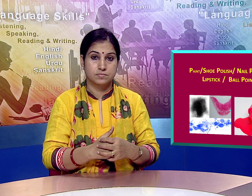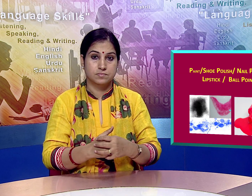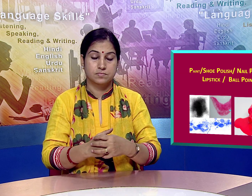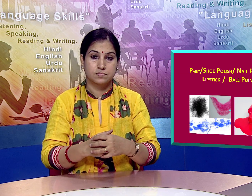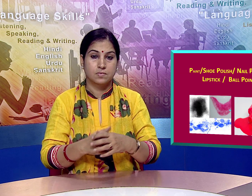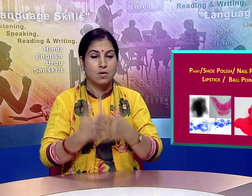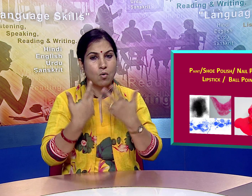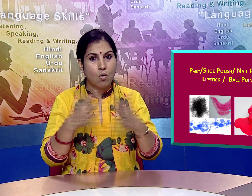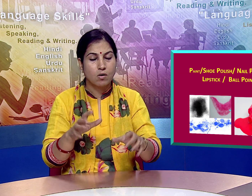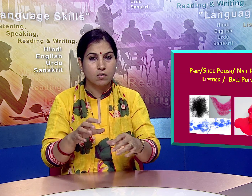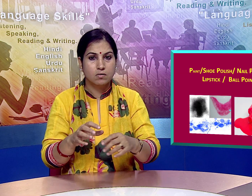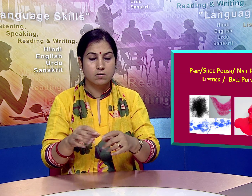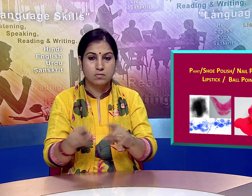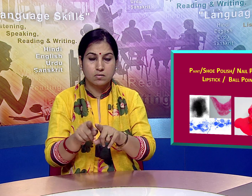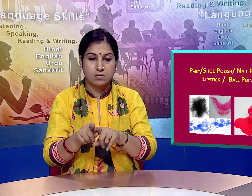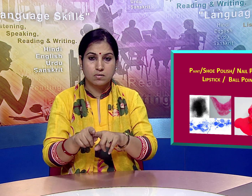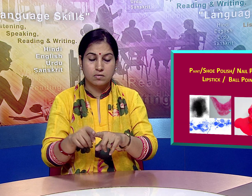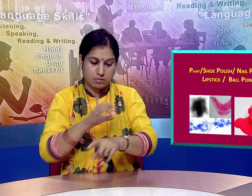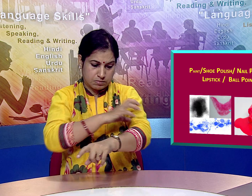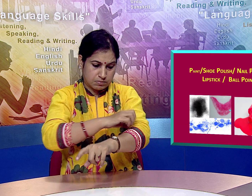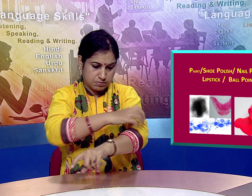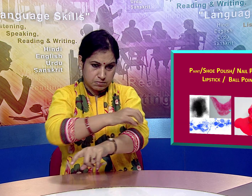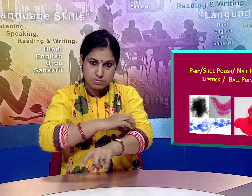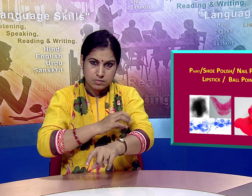scrap all the excess stain from the fabric